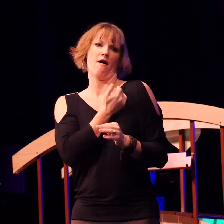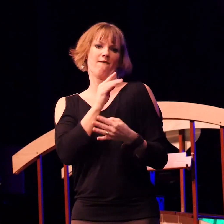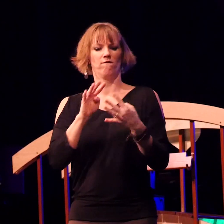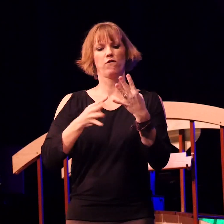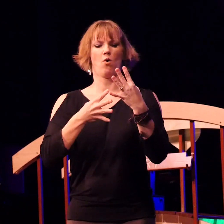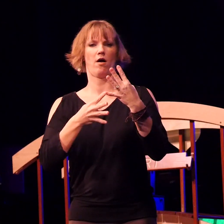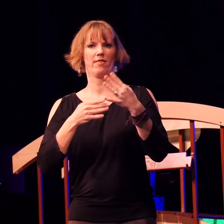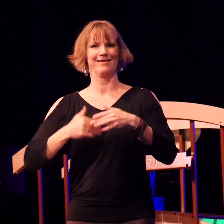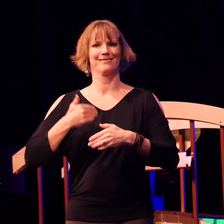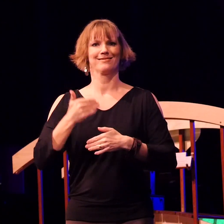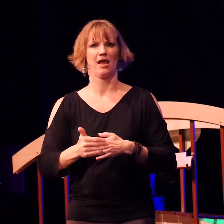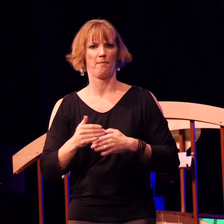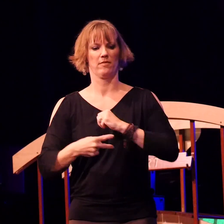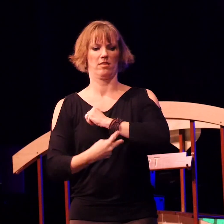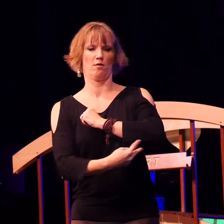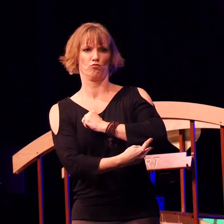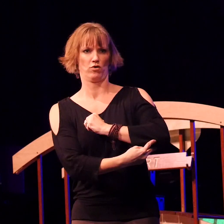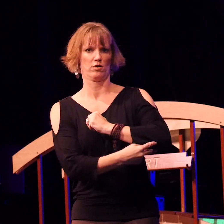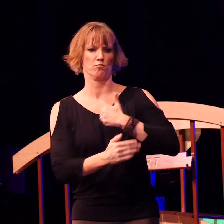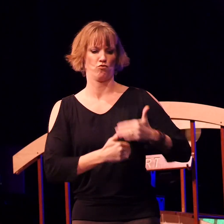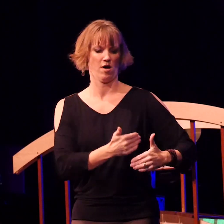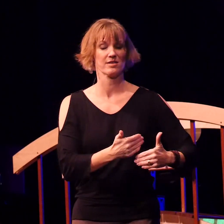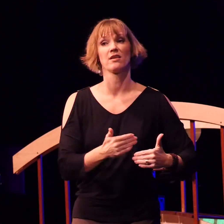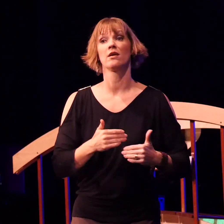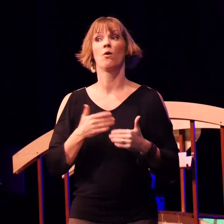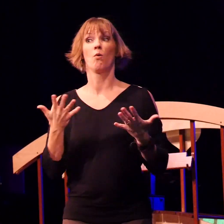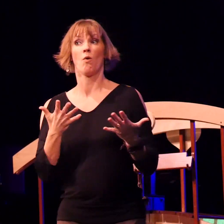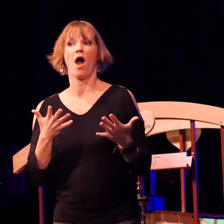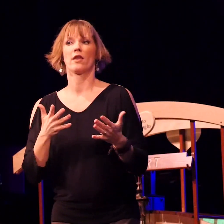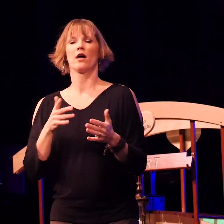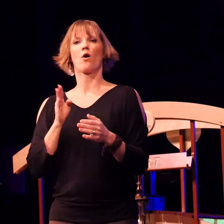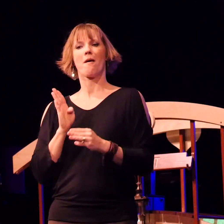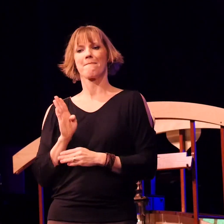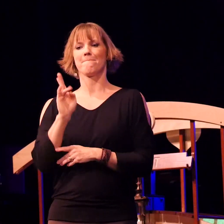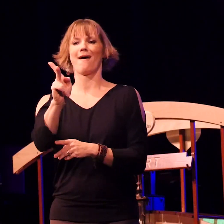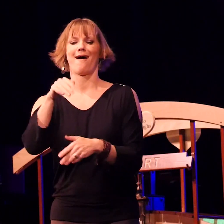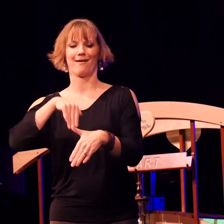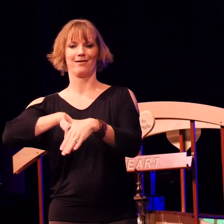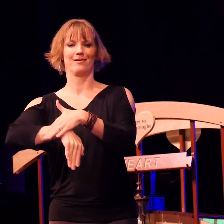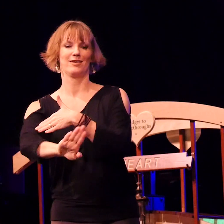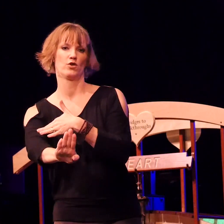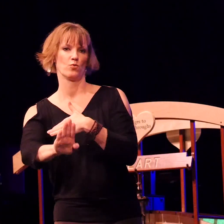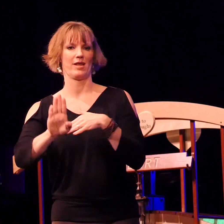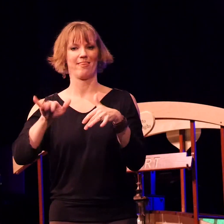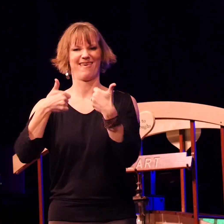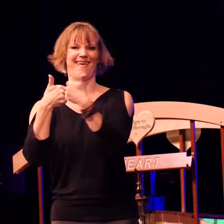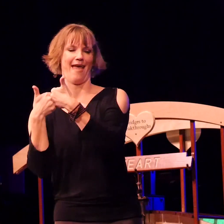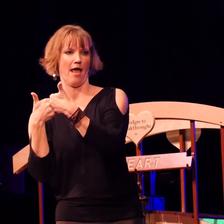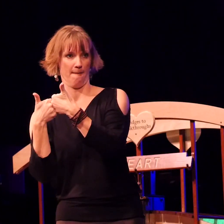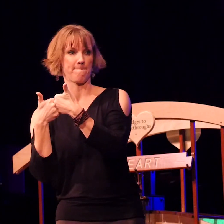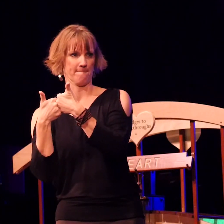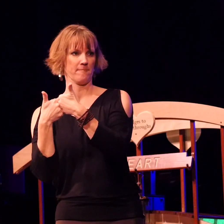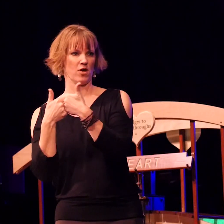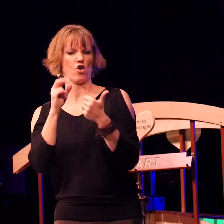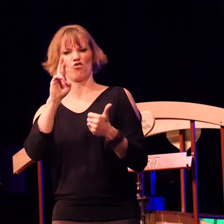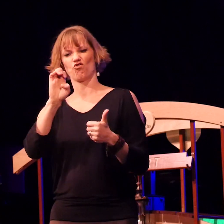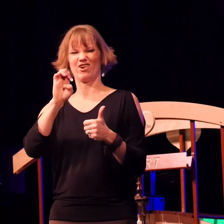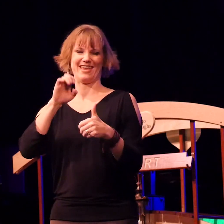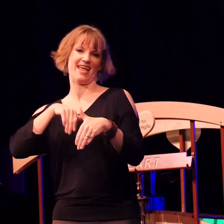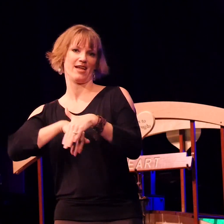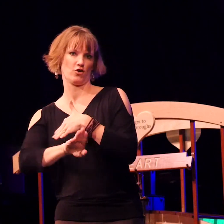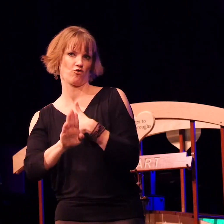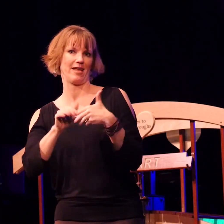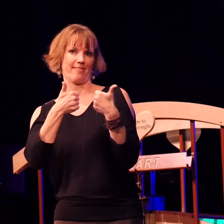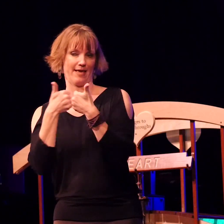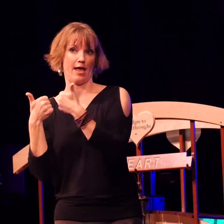today in bridging, and that is re-entering the game. Re-entering the game. So you see where we are on